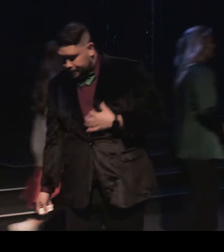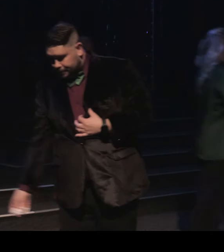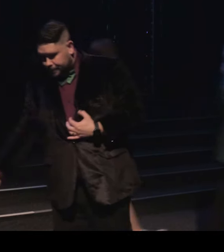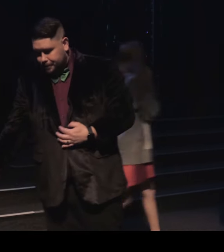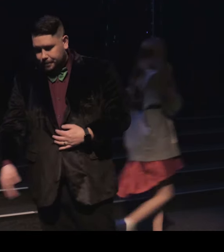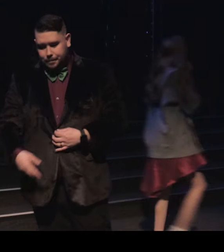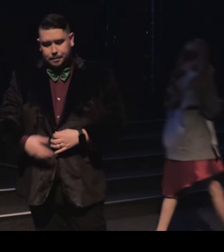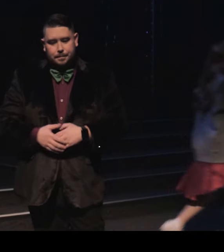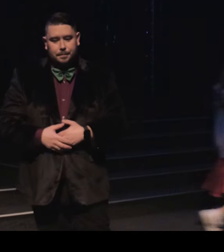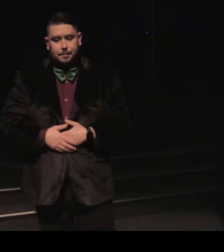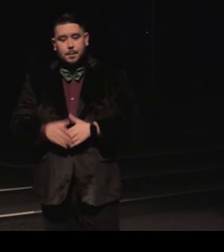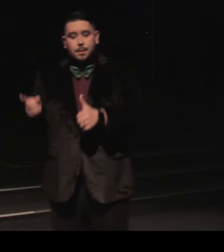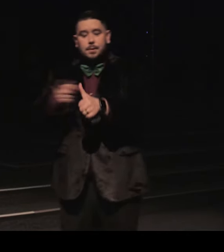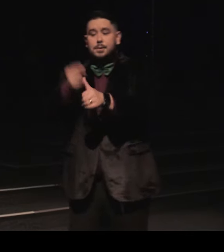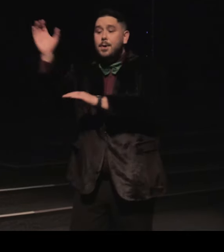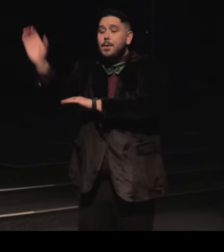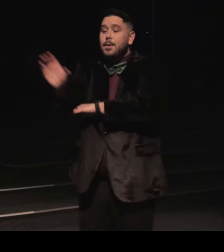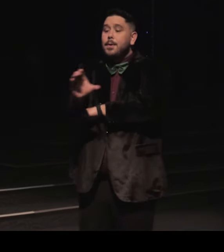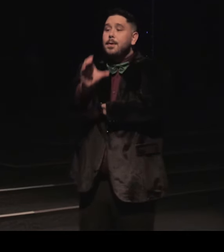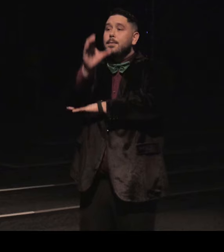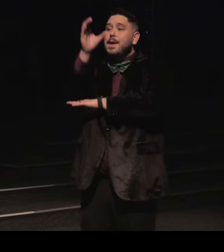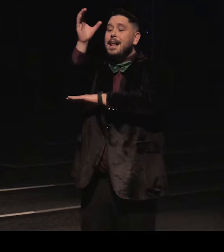deep. Noel,